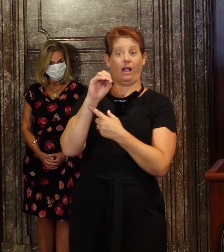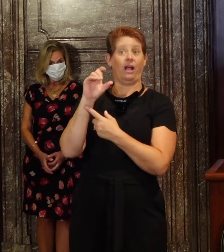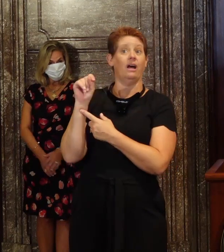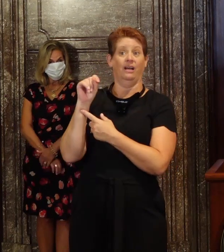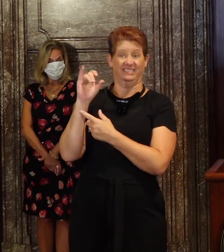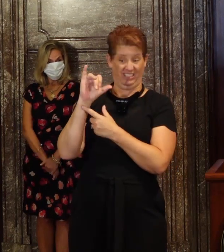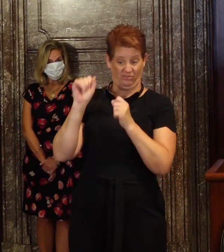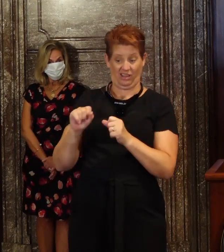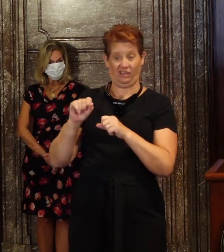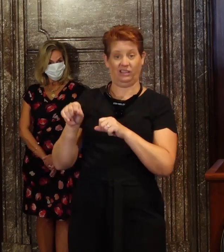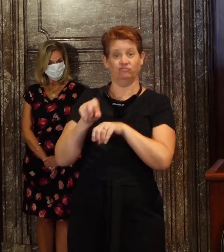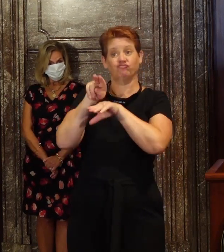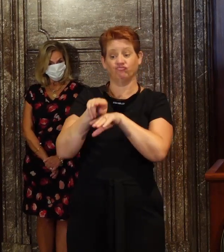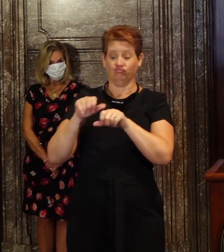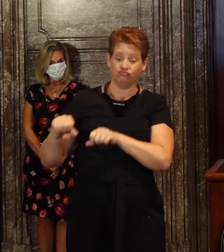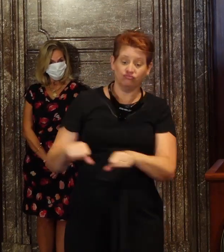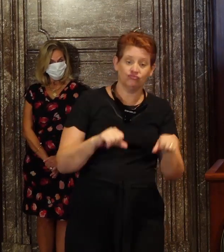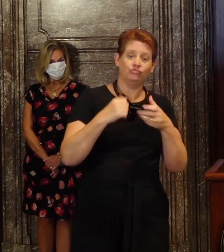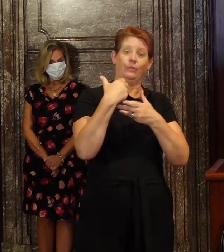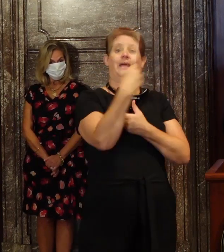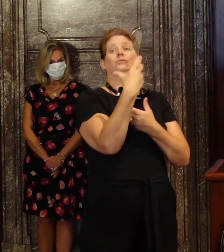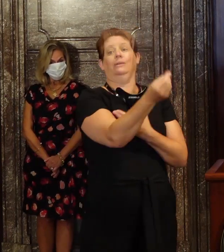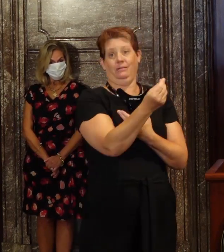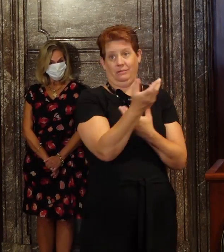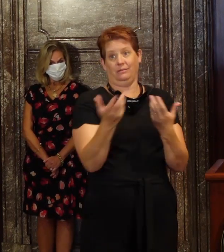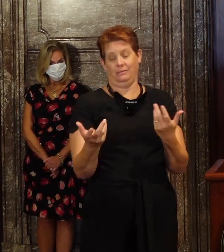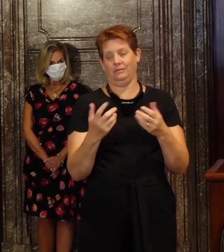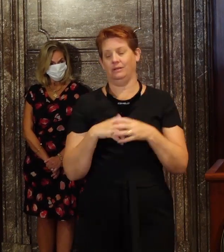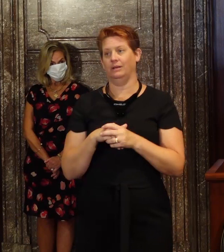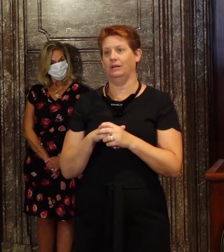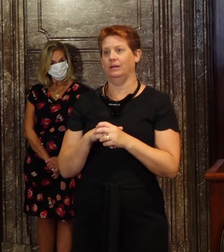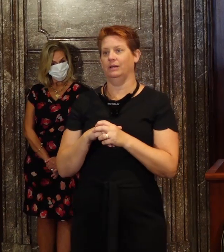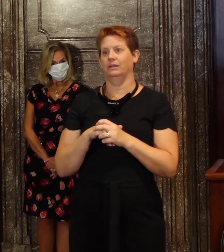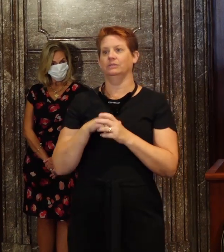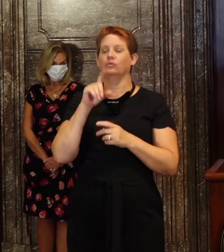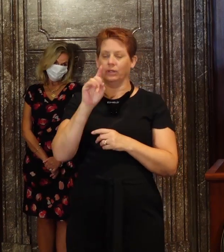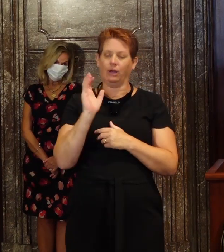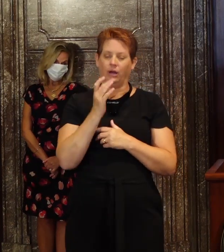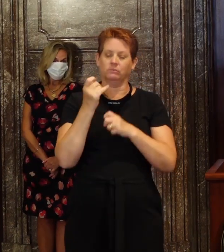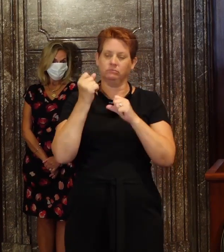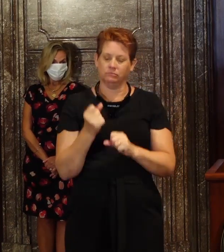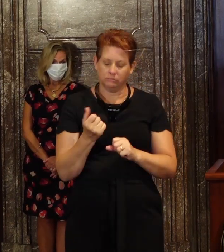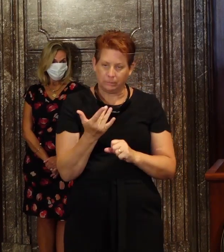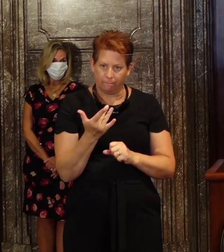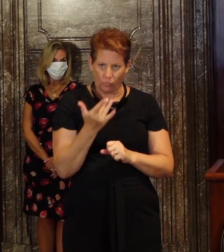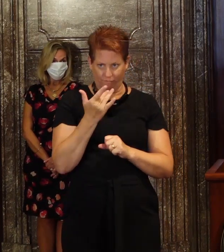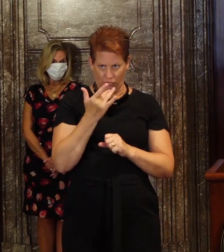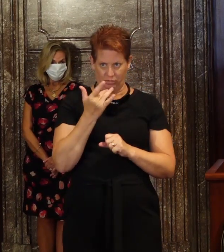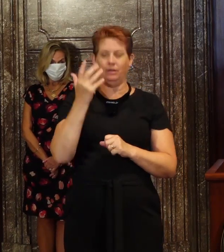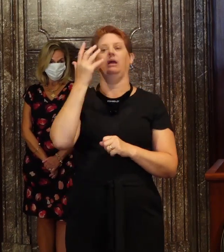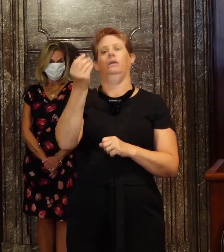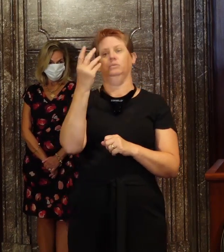be pushed and rolled outside. So it is our strong preference that these visits occur